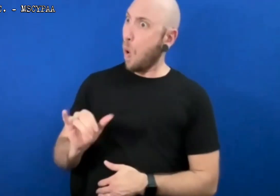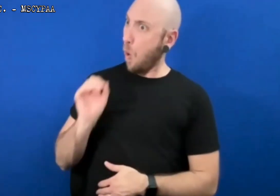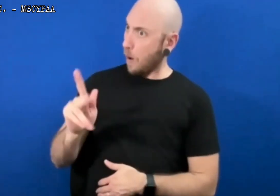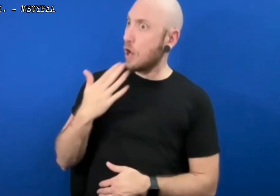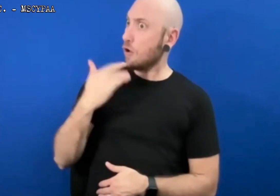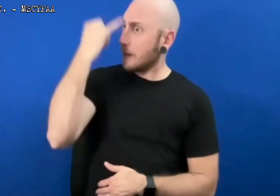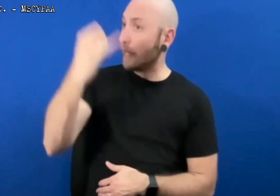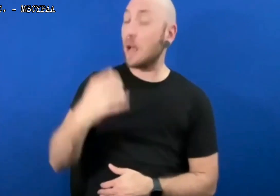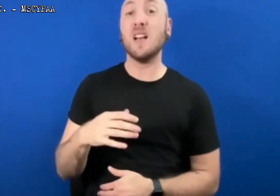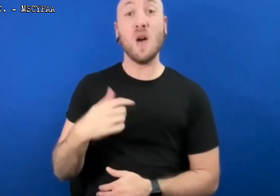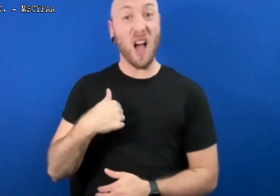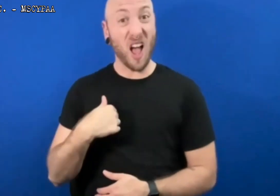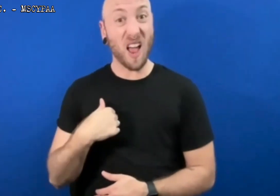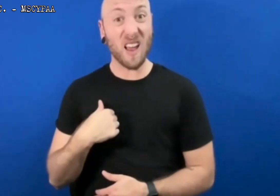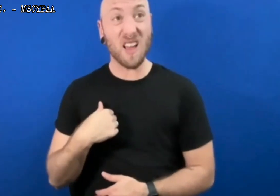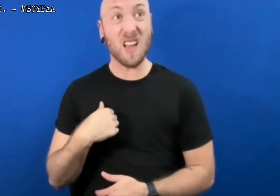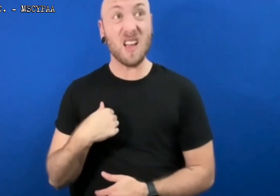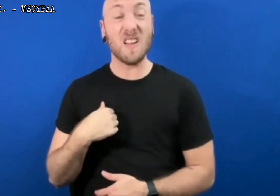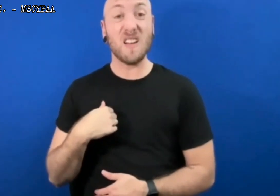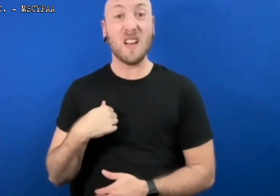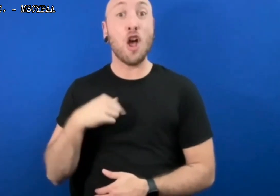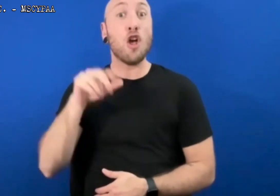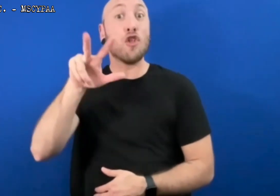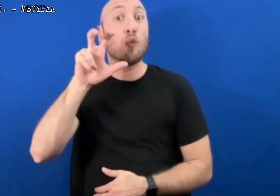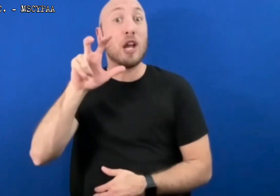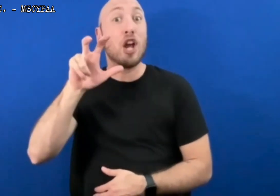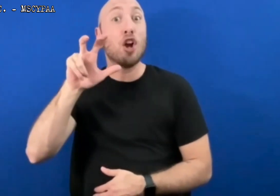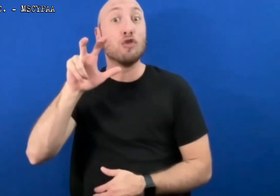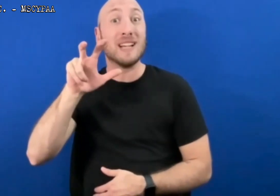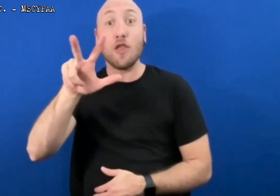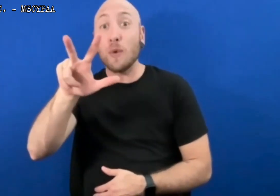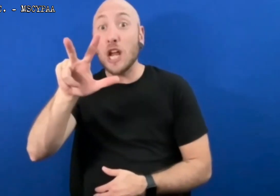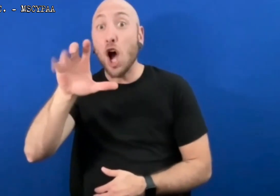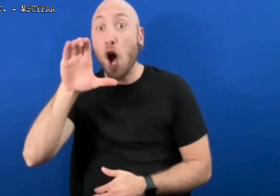down for over 300 days. I